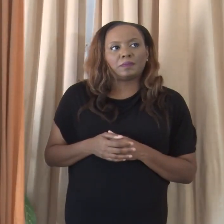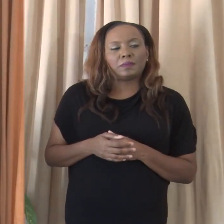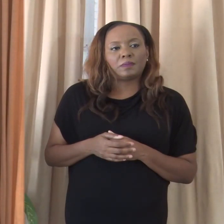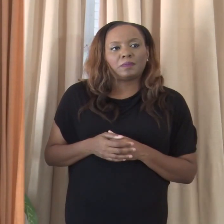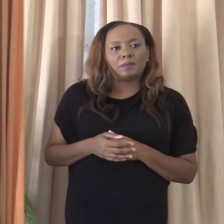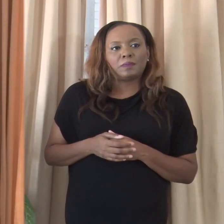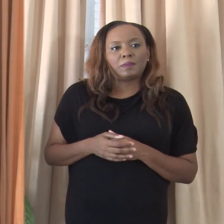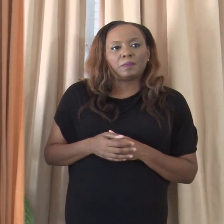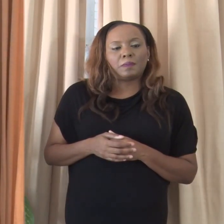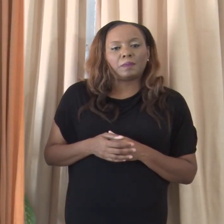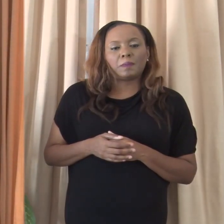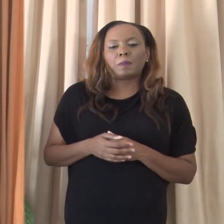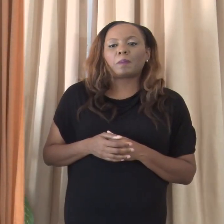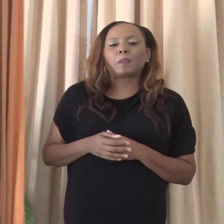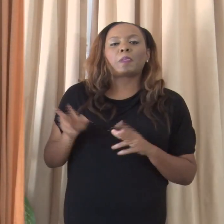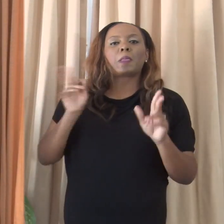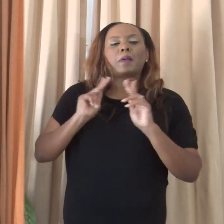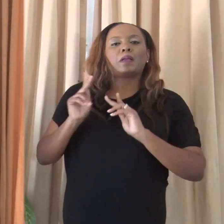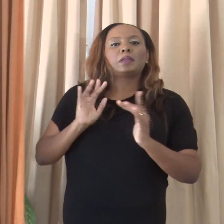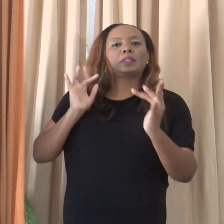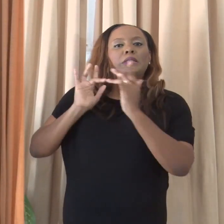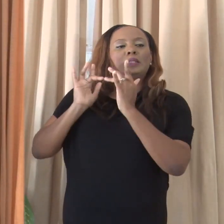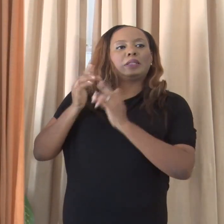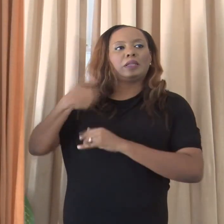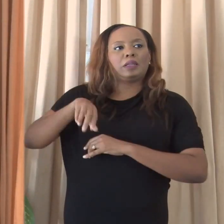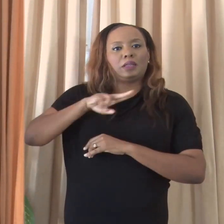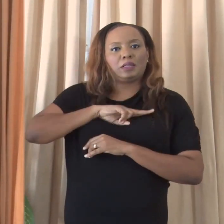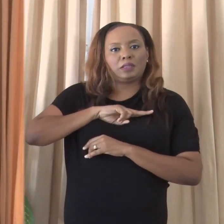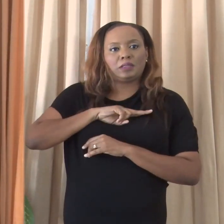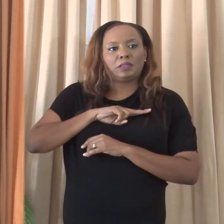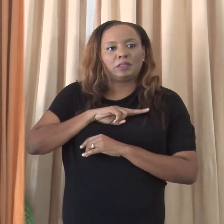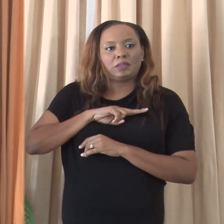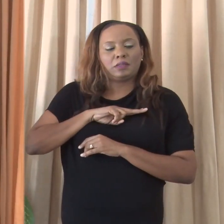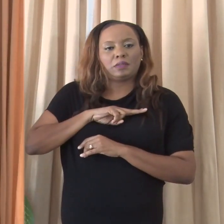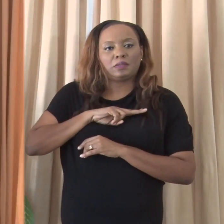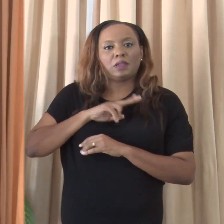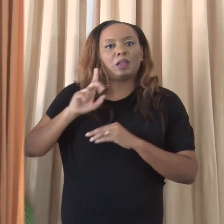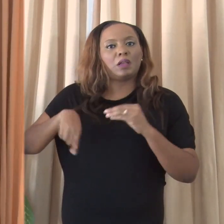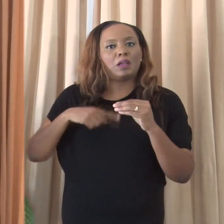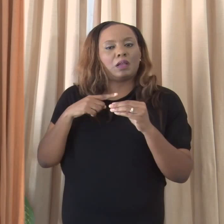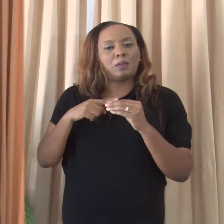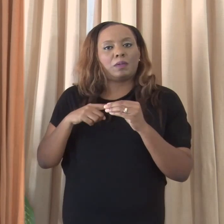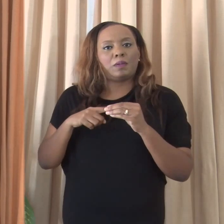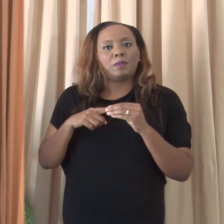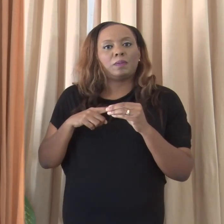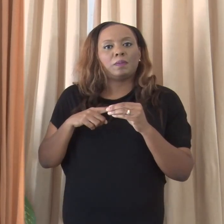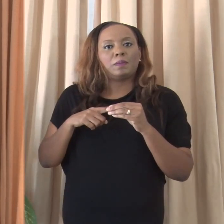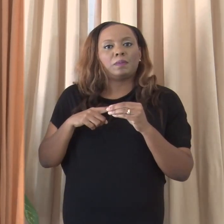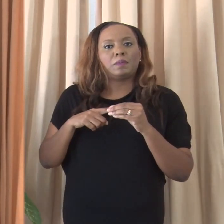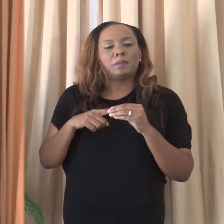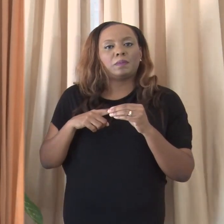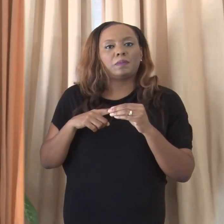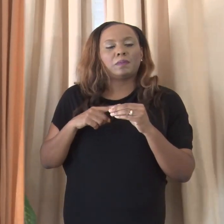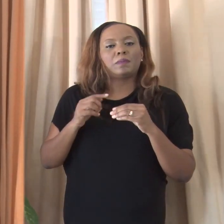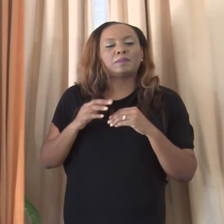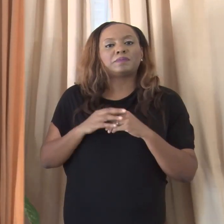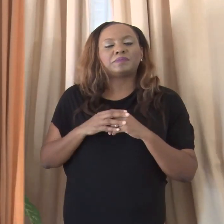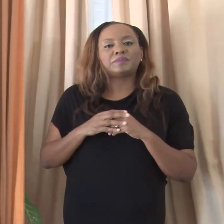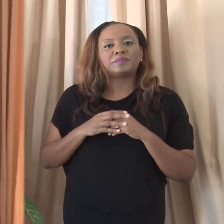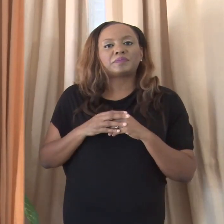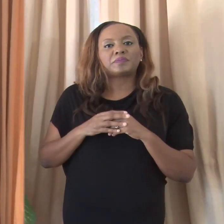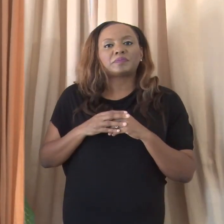Organization with a view to our availability for the purposes